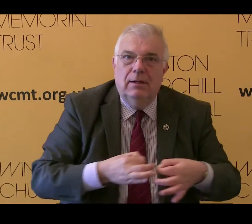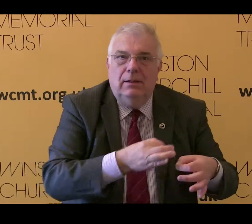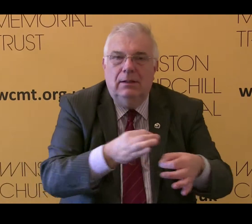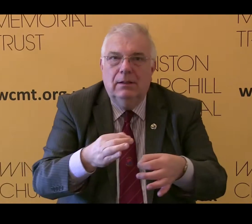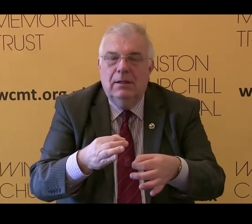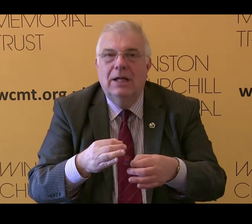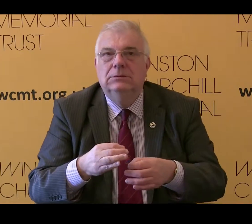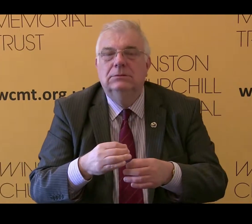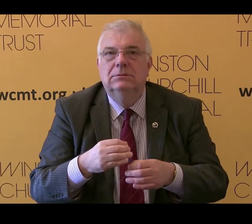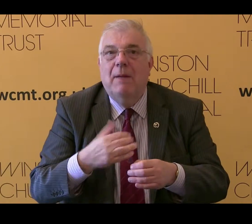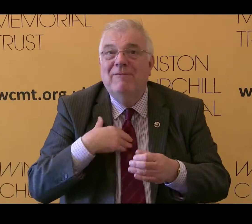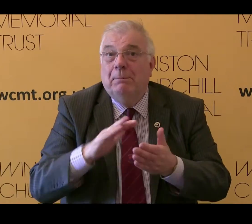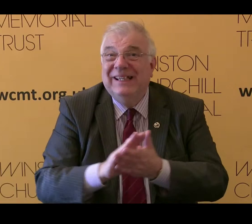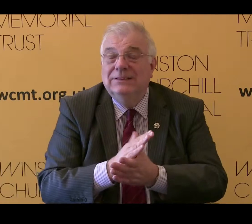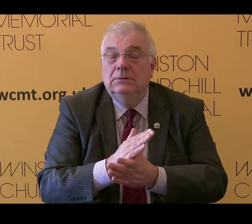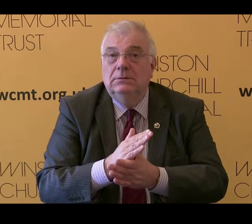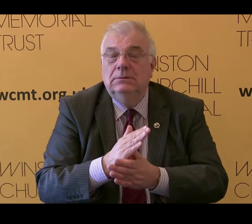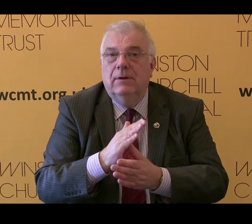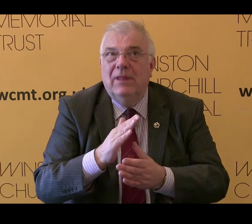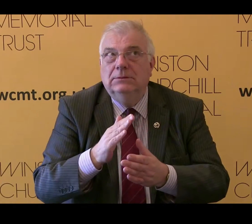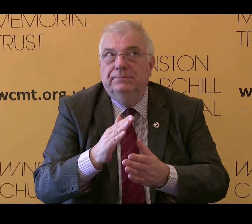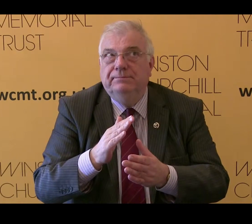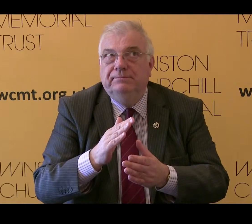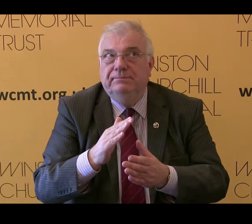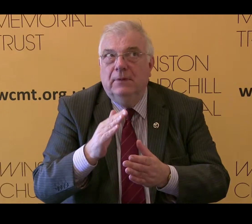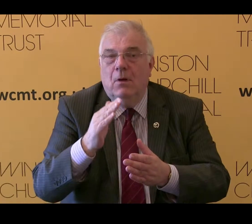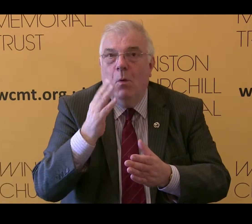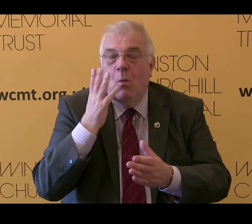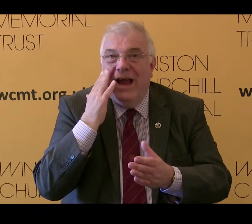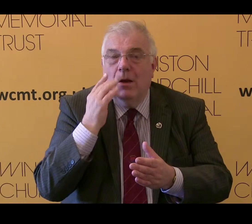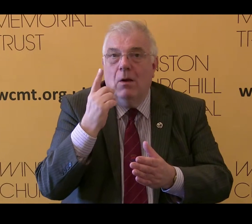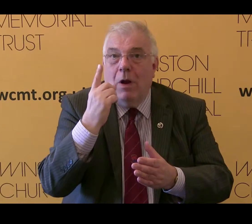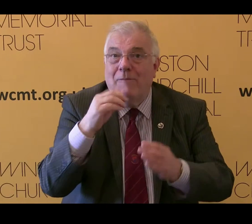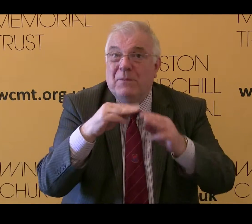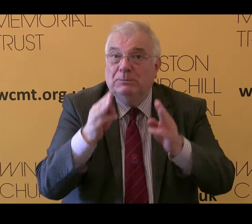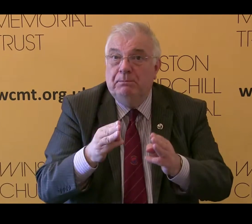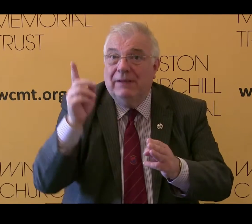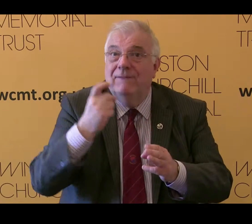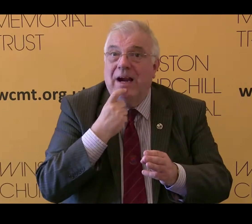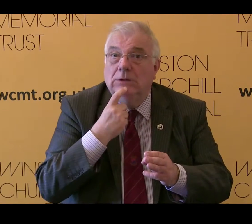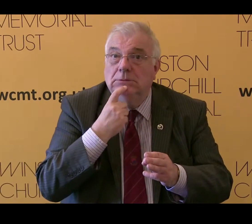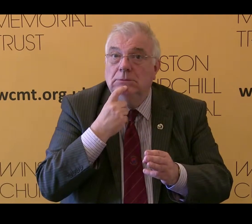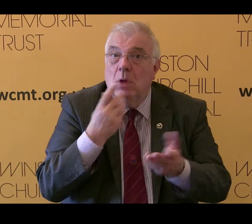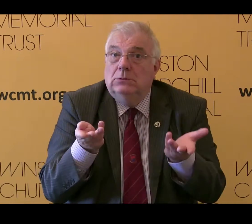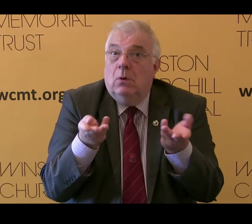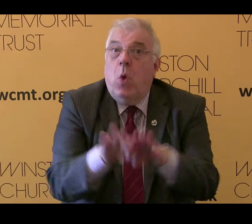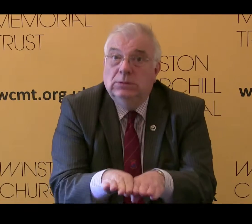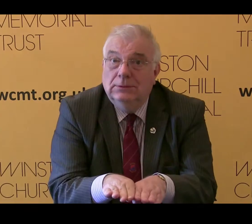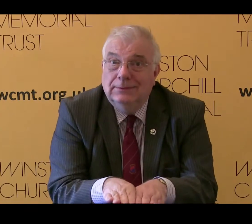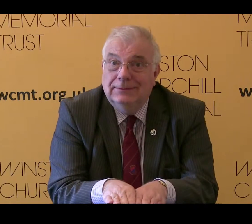them. And I was really pleased. One of the museums in Finland had closed. And it was one of the